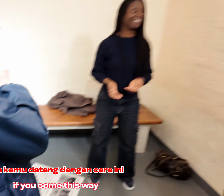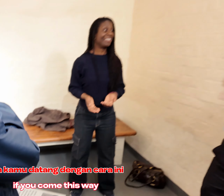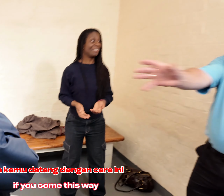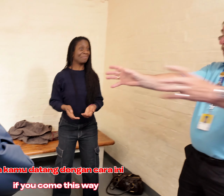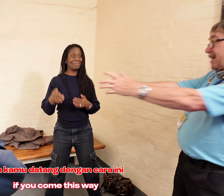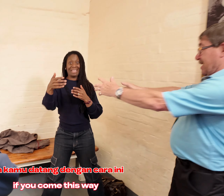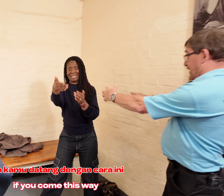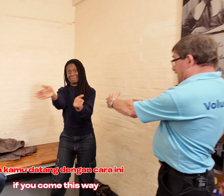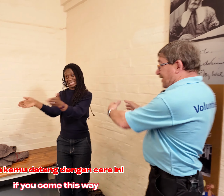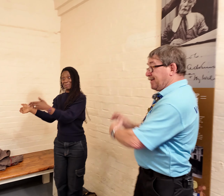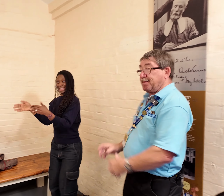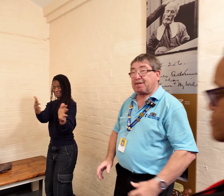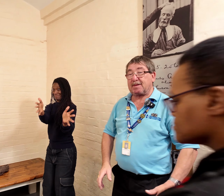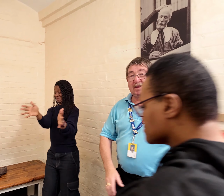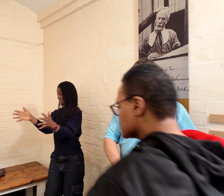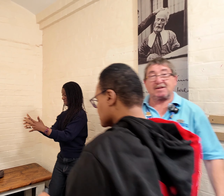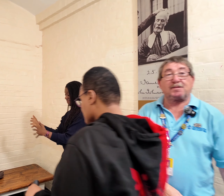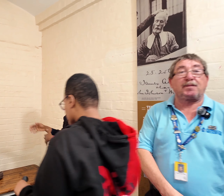If you come this way,